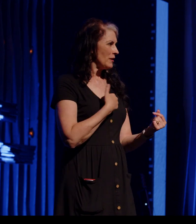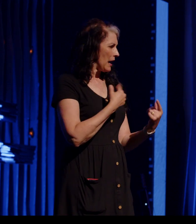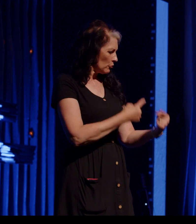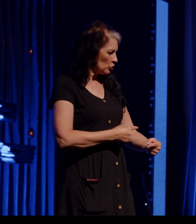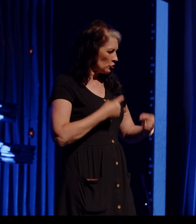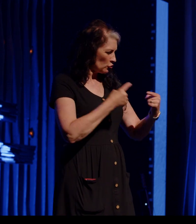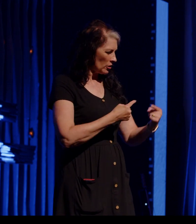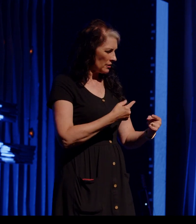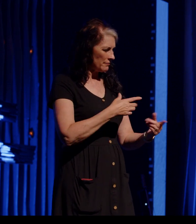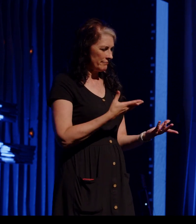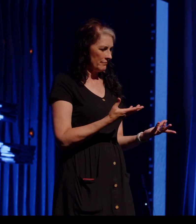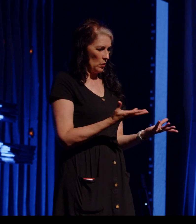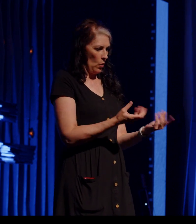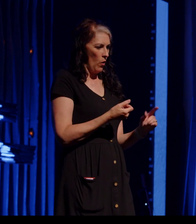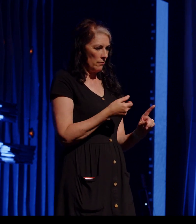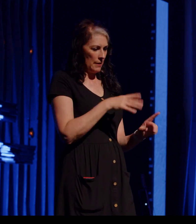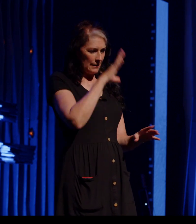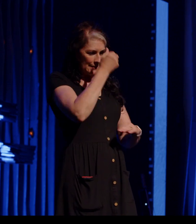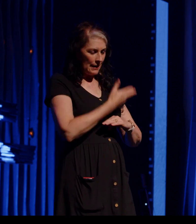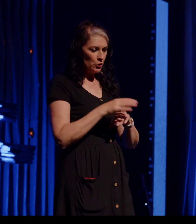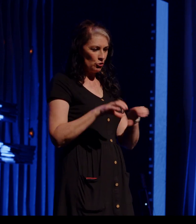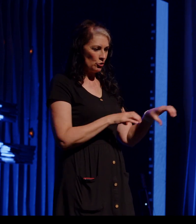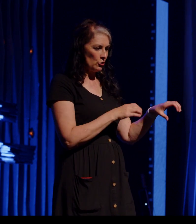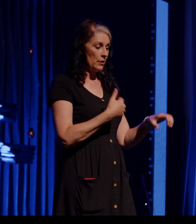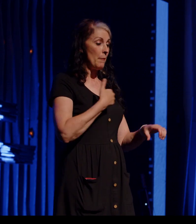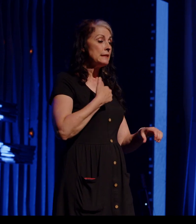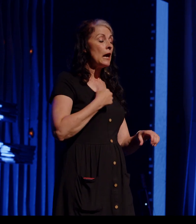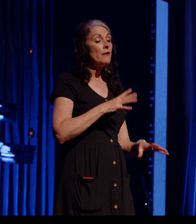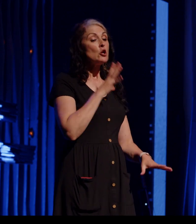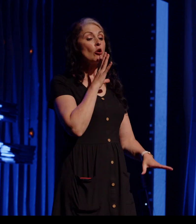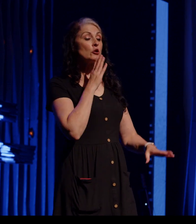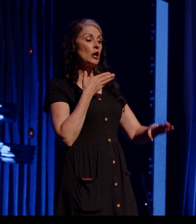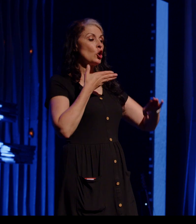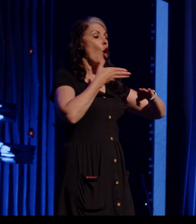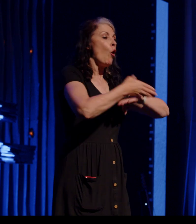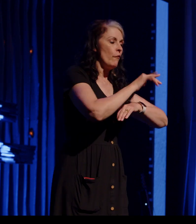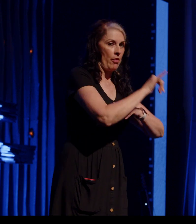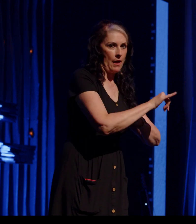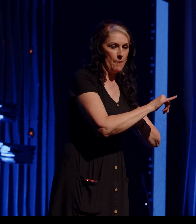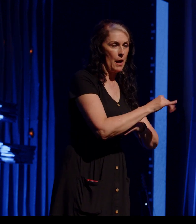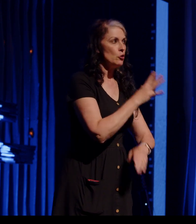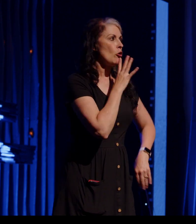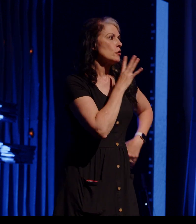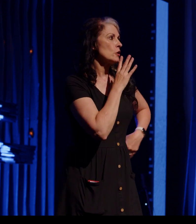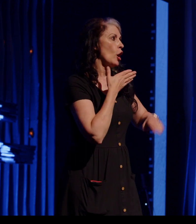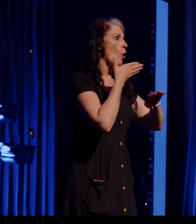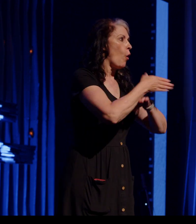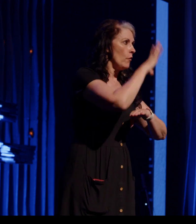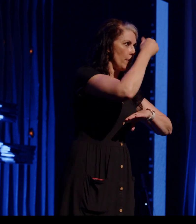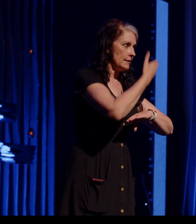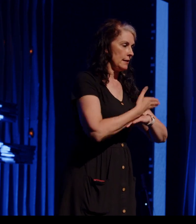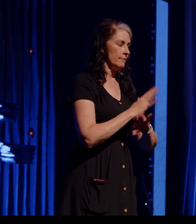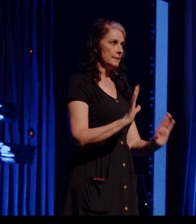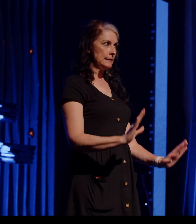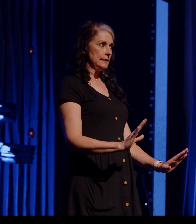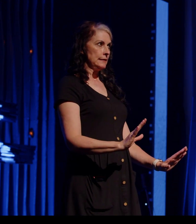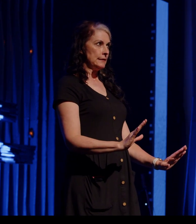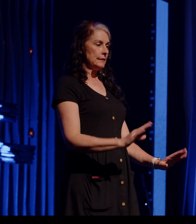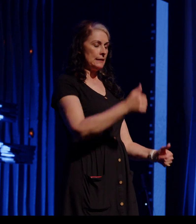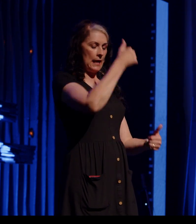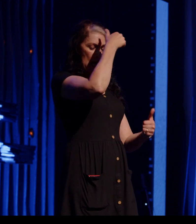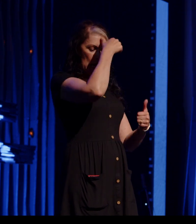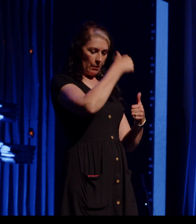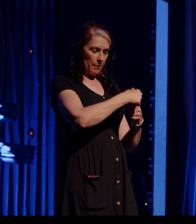I wanted them to do, that I overtalked. And I still remember Tom, and again, a God moment, Tom asked